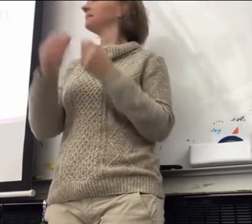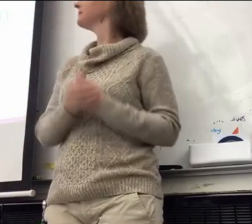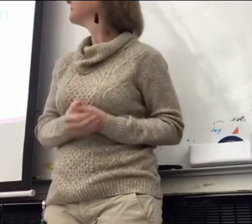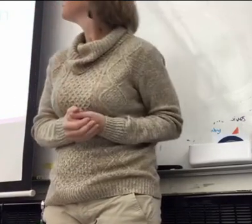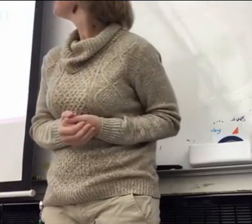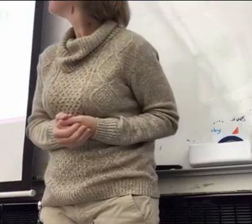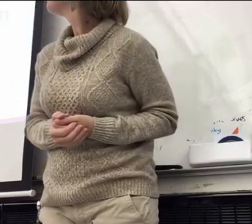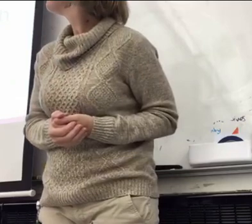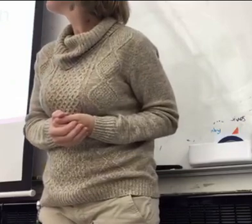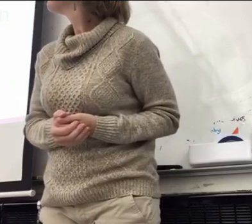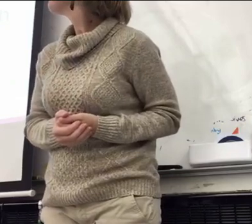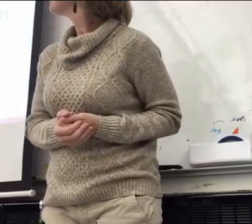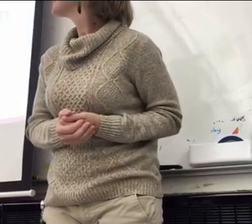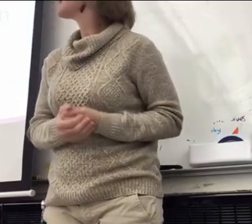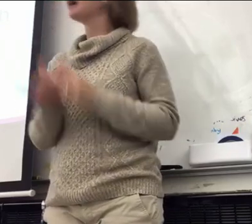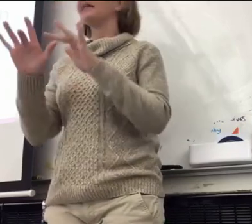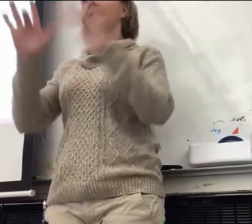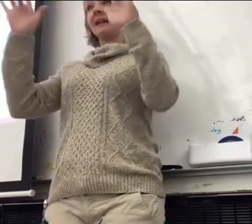And then if you will highlight